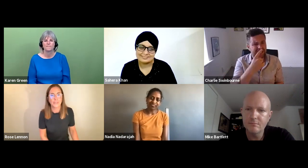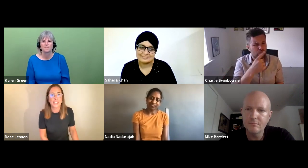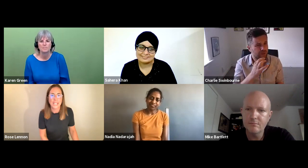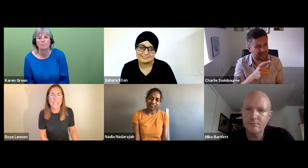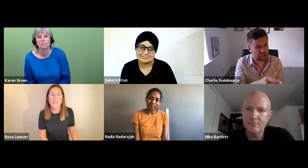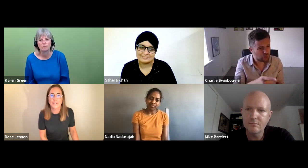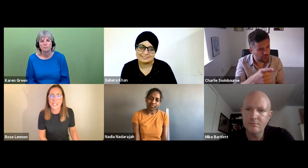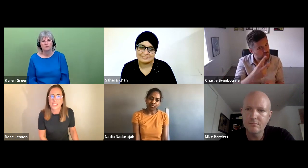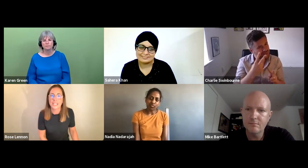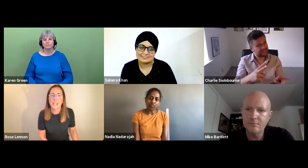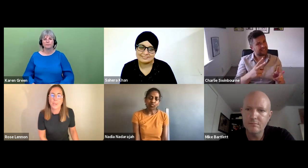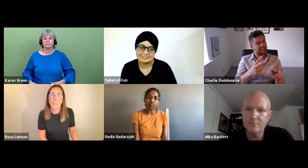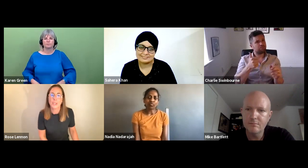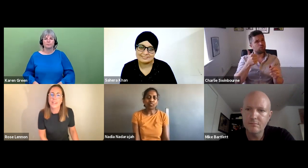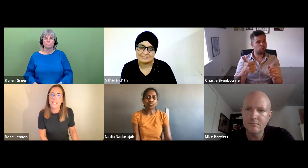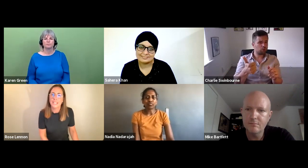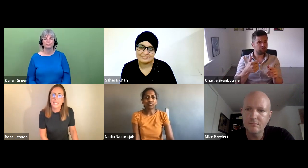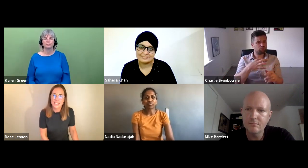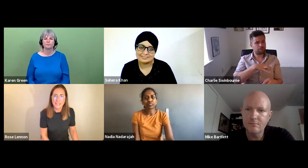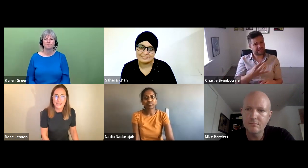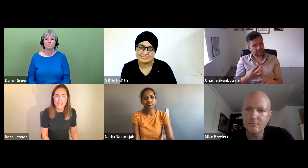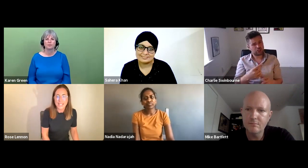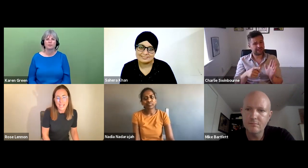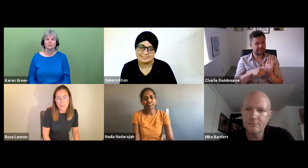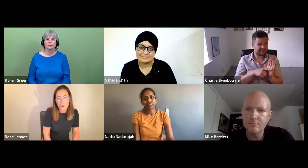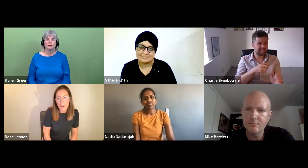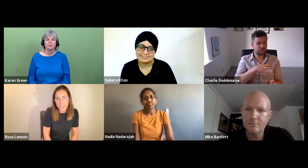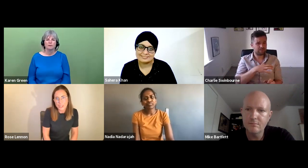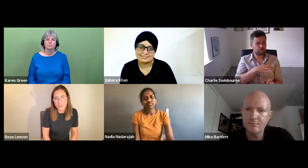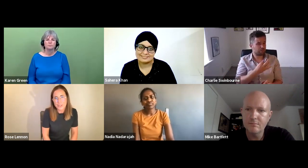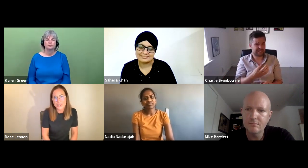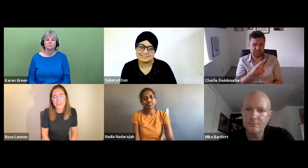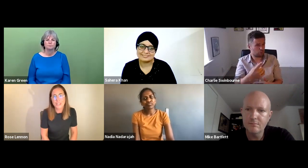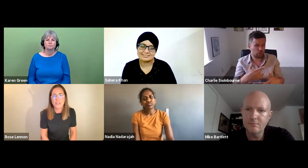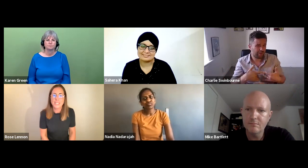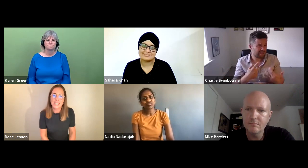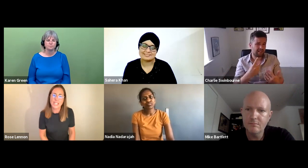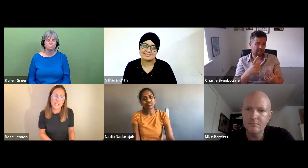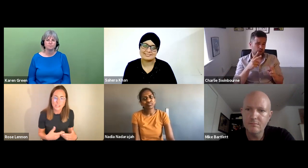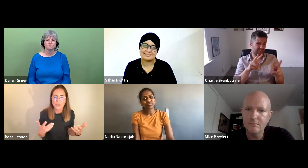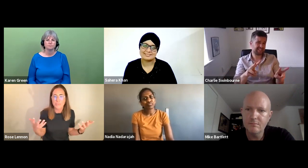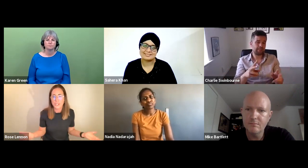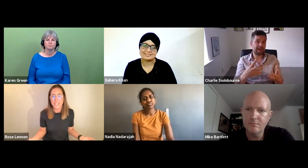difference. It is influencing people. I think, Sahera, what about you? Do you see good,